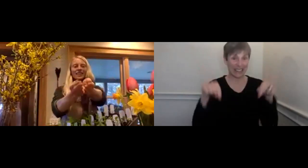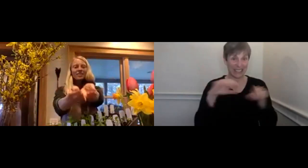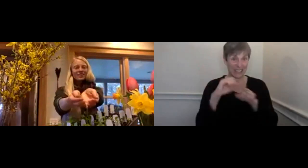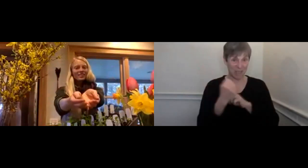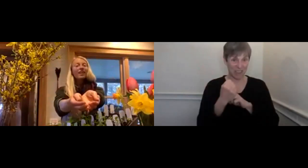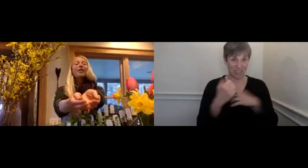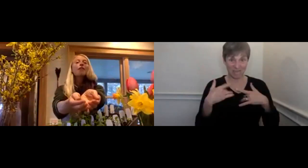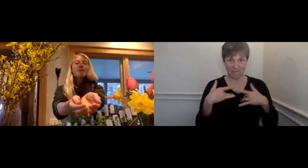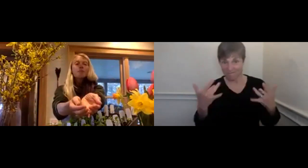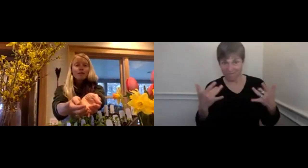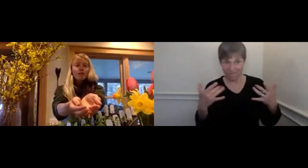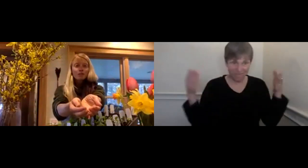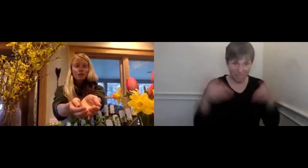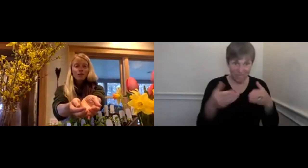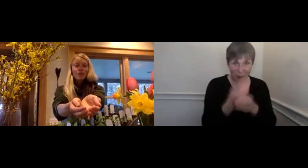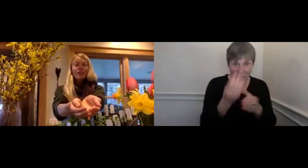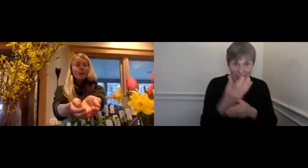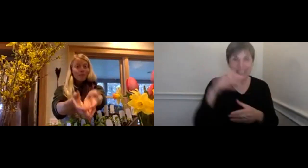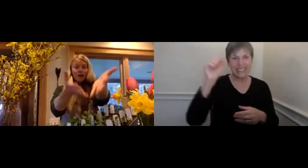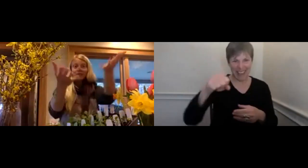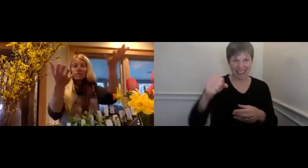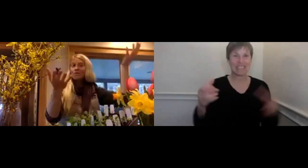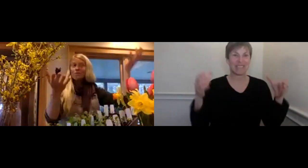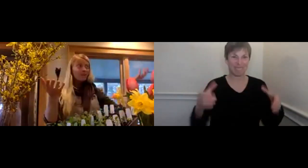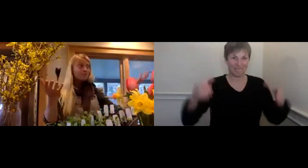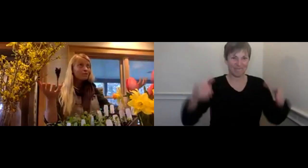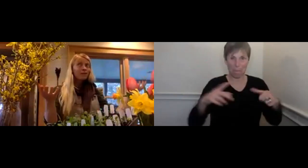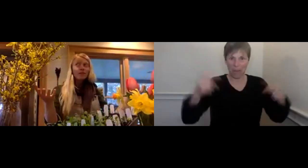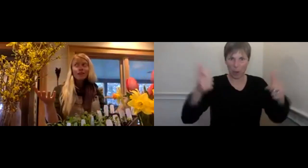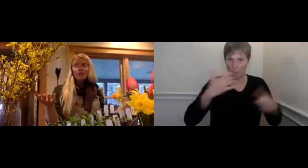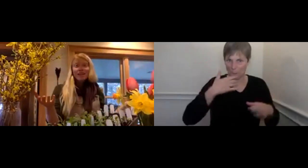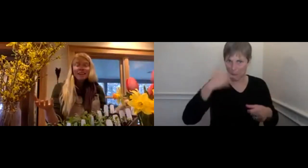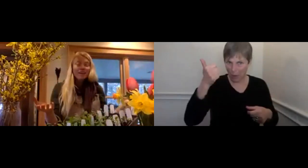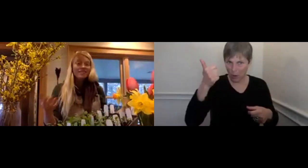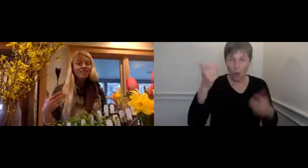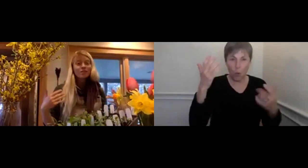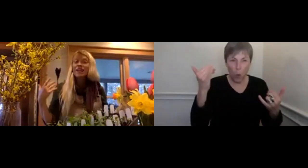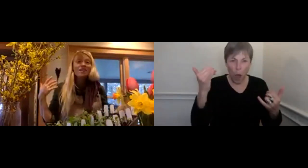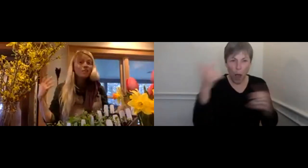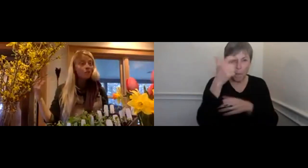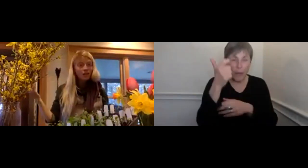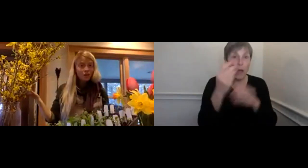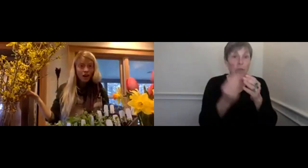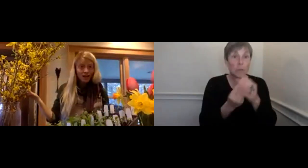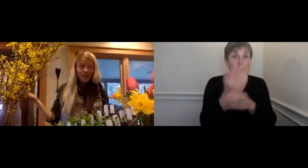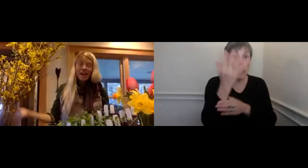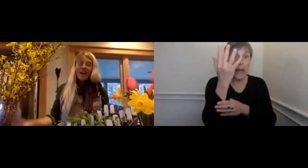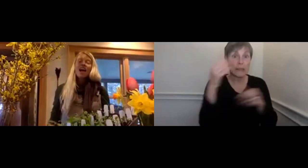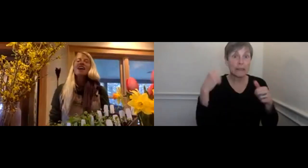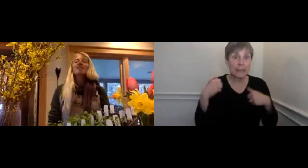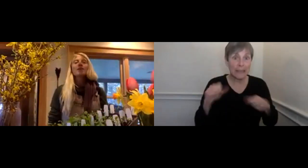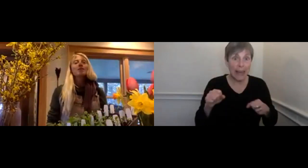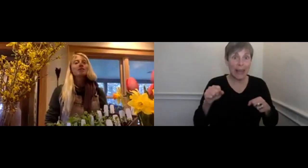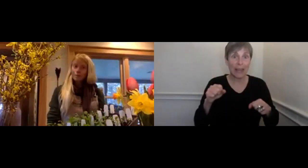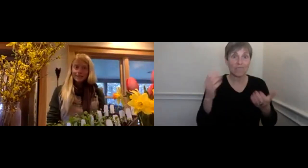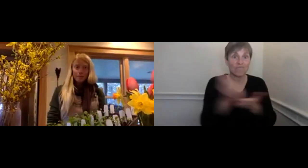that container is still a thimble of soil compared to the volume of soil that your plants have access to in your larger garden.